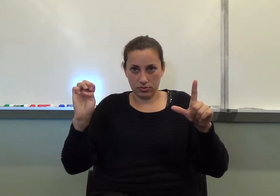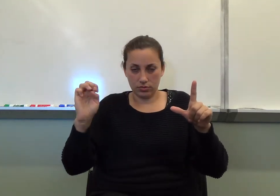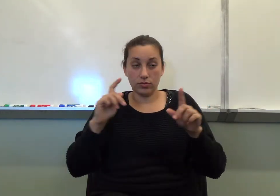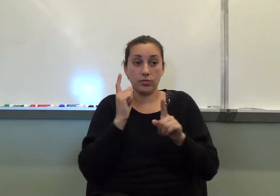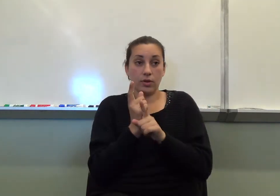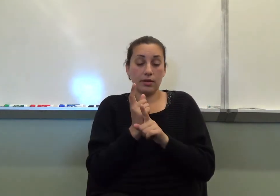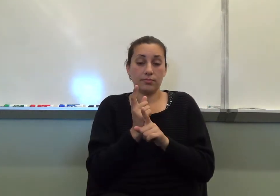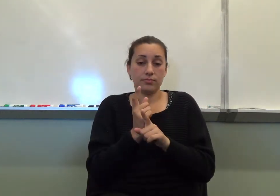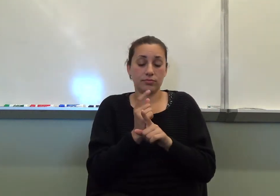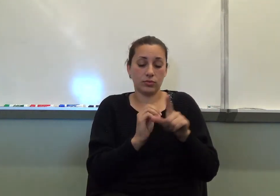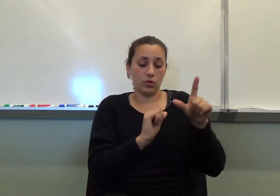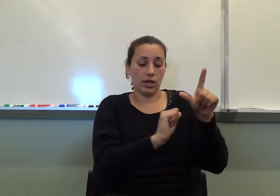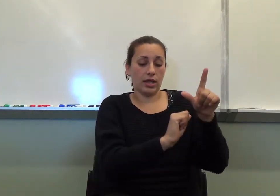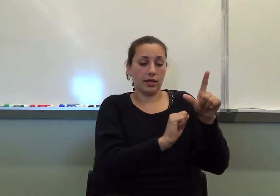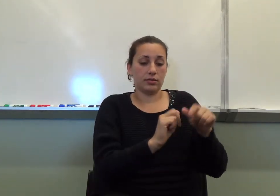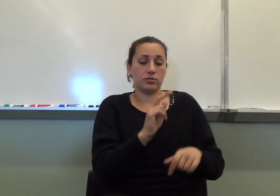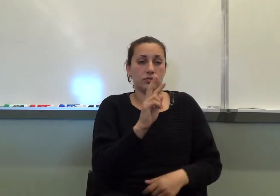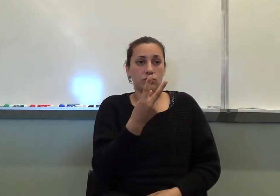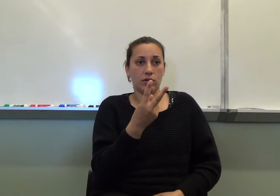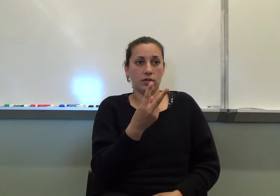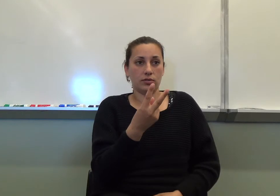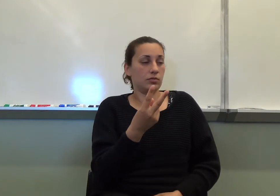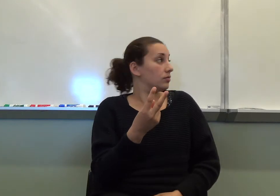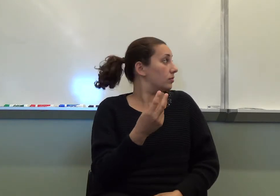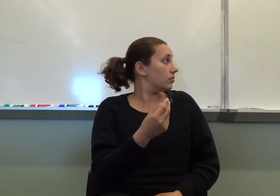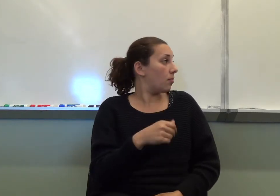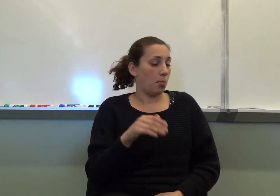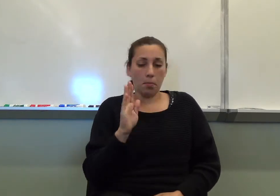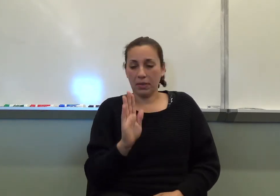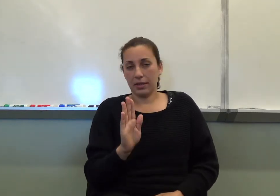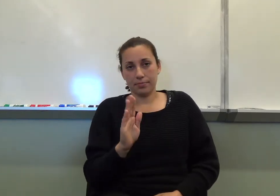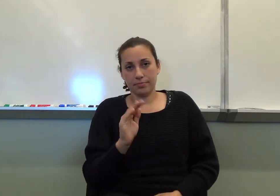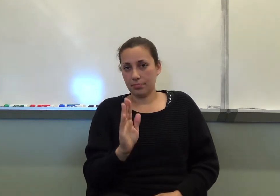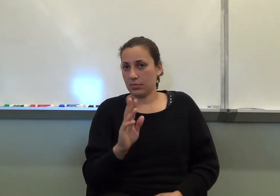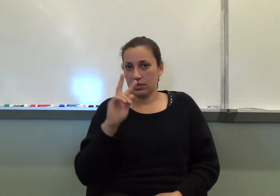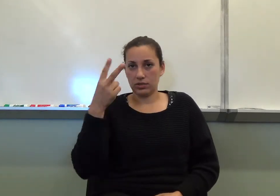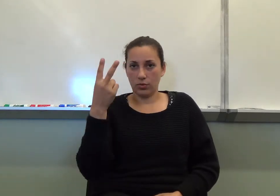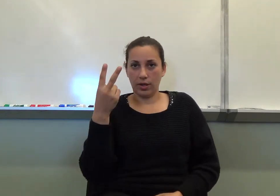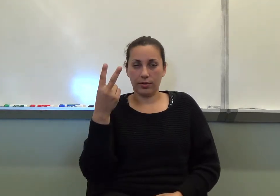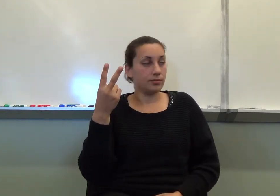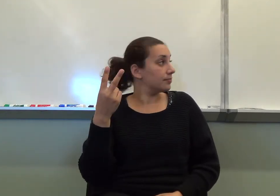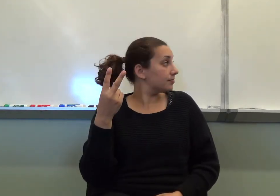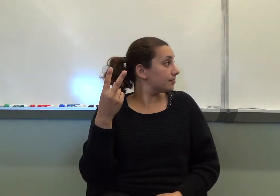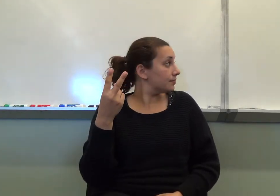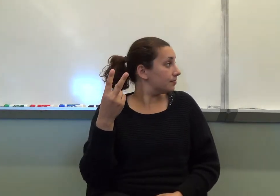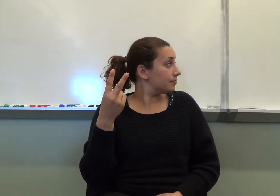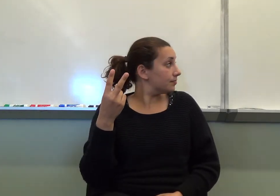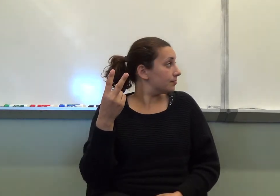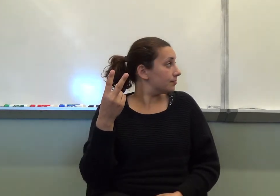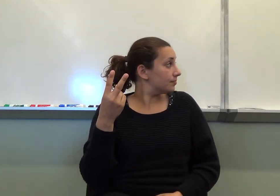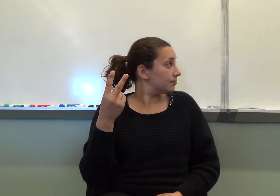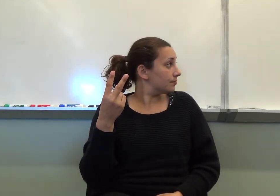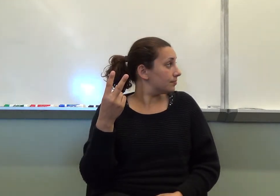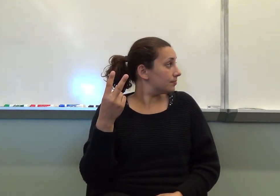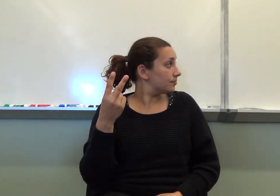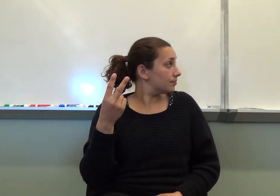square it. Now B is just B, so I call it B squared. And over here I have to square 13, which